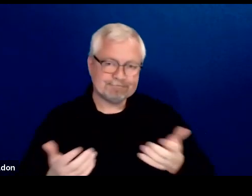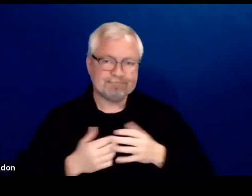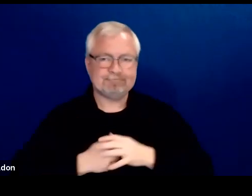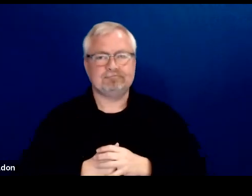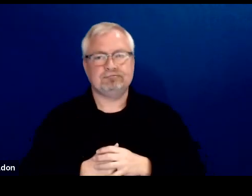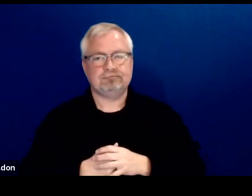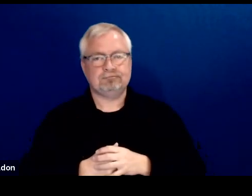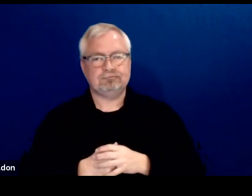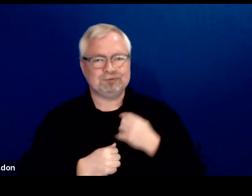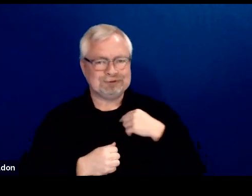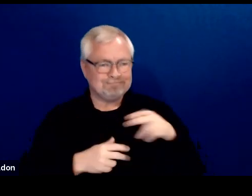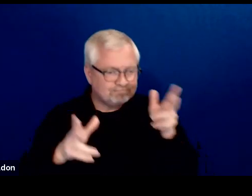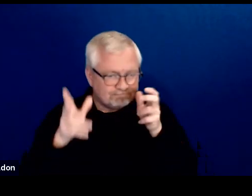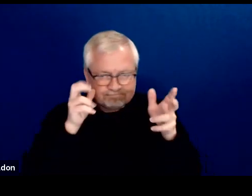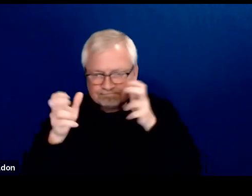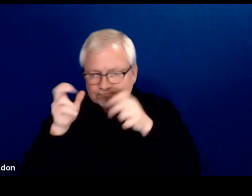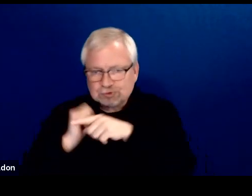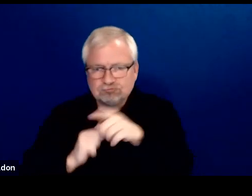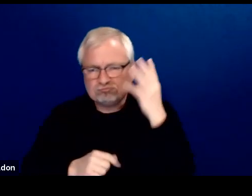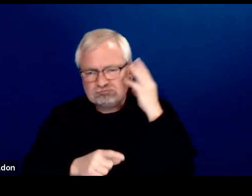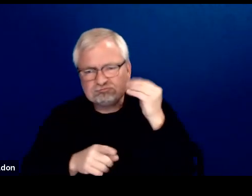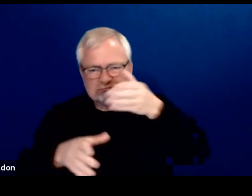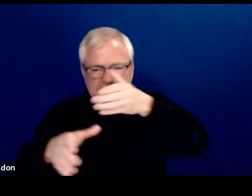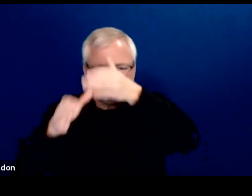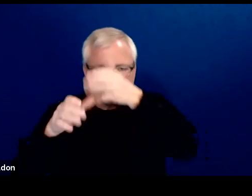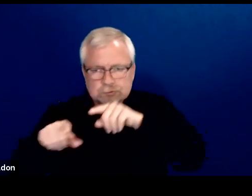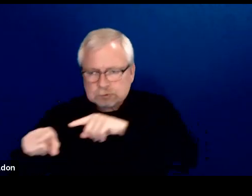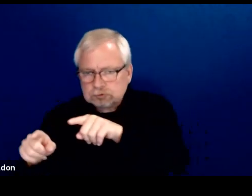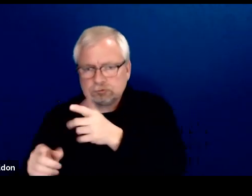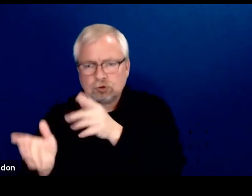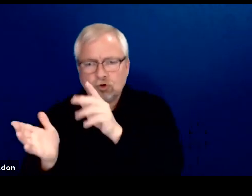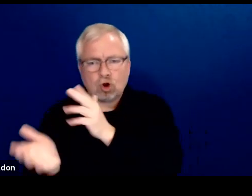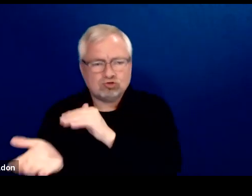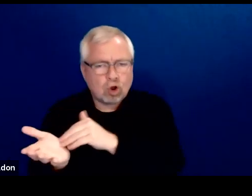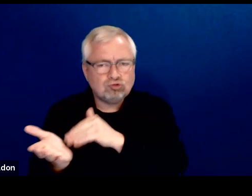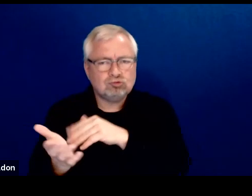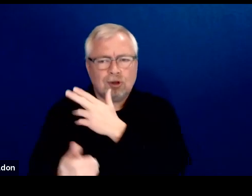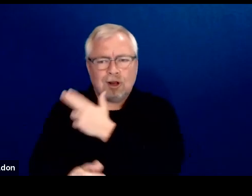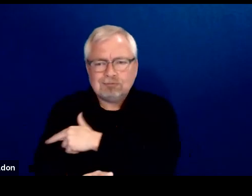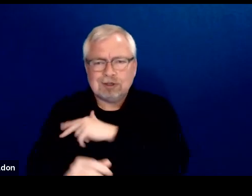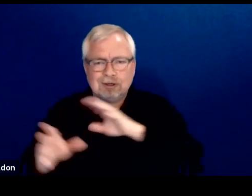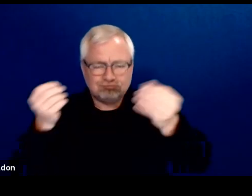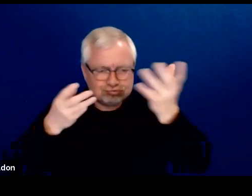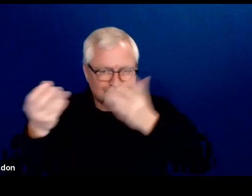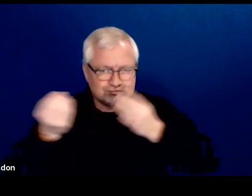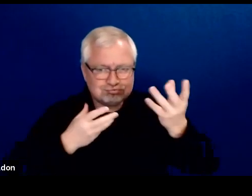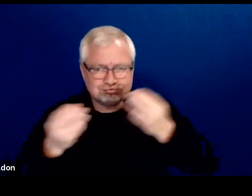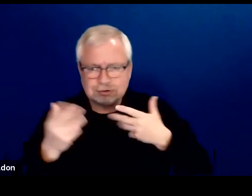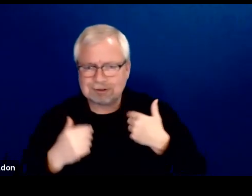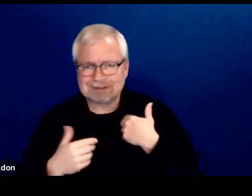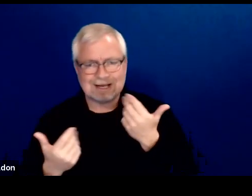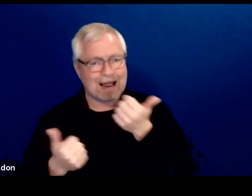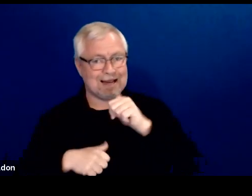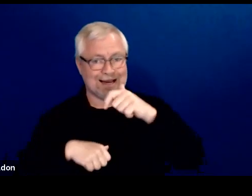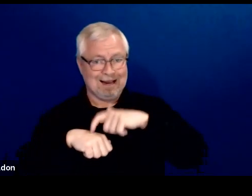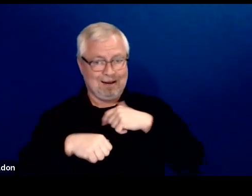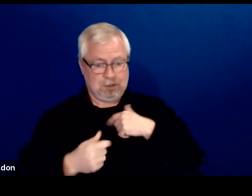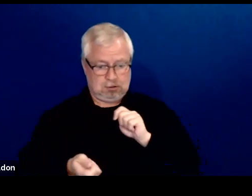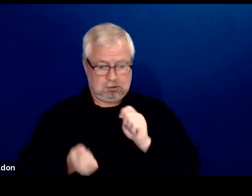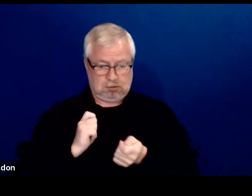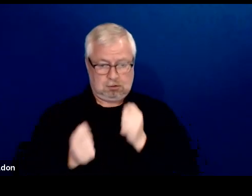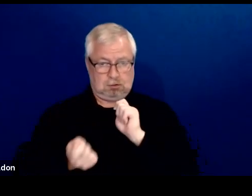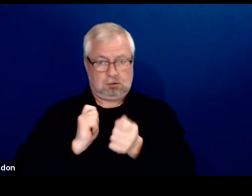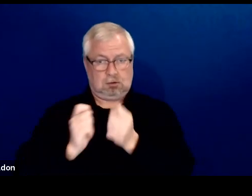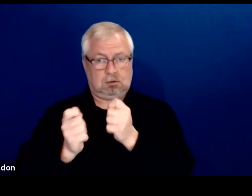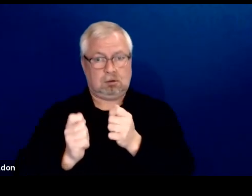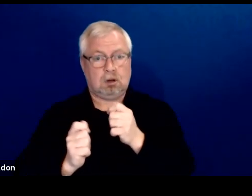the hospital associations. And I know that every time I start to speak about changing the stay-at-home orders, our hospitals and